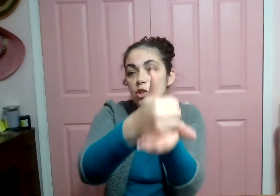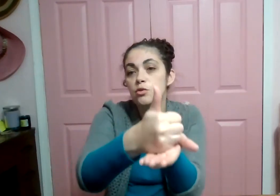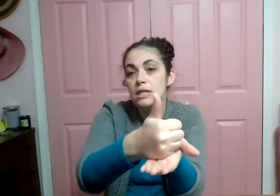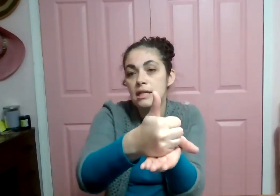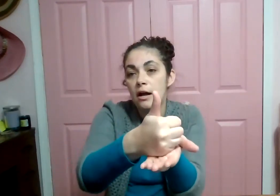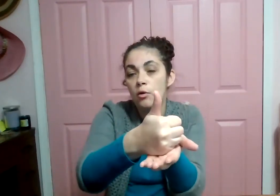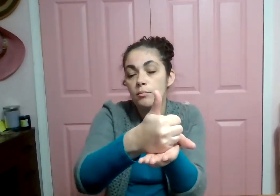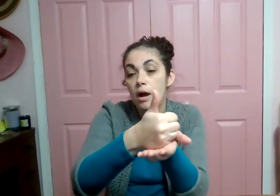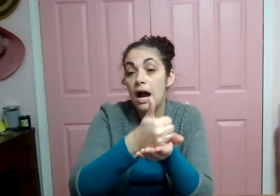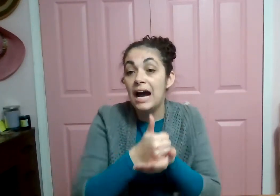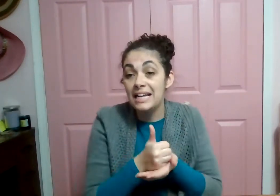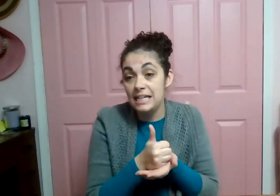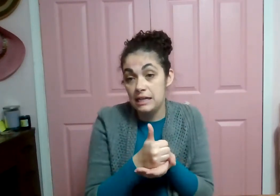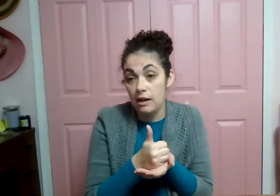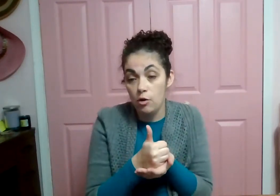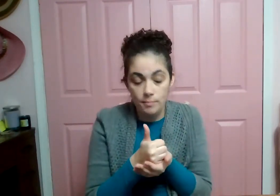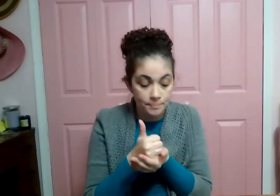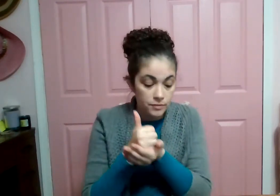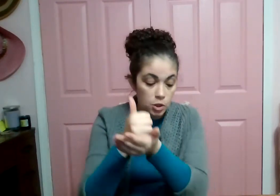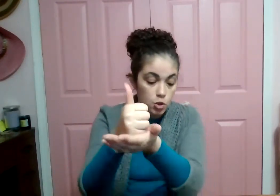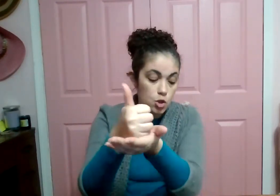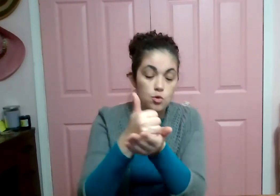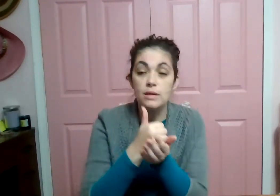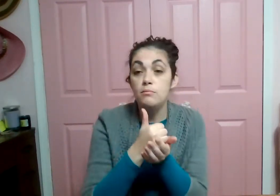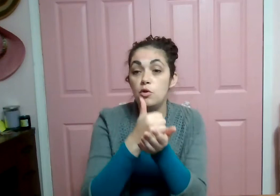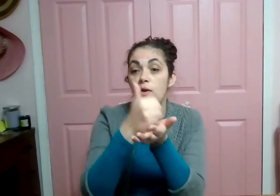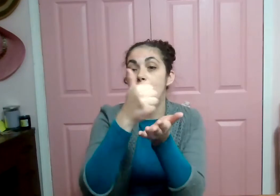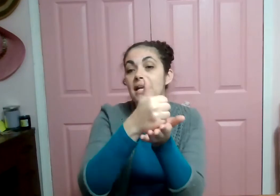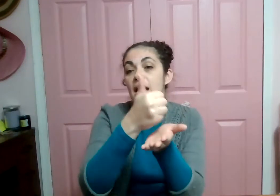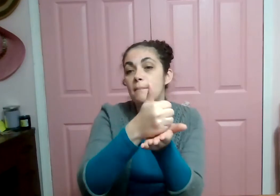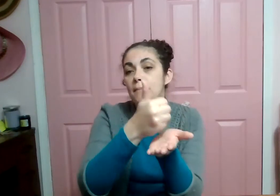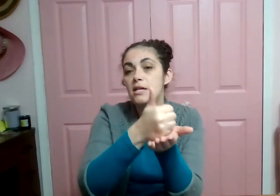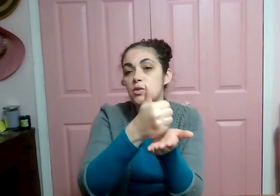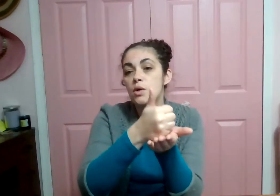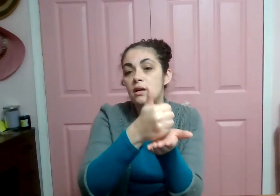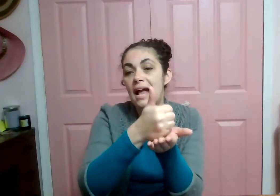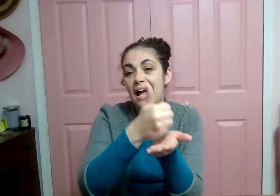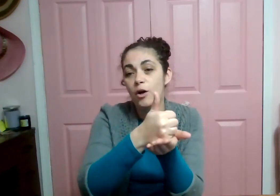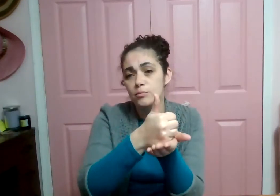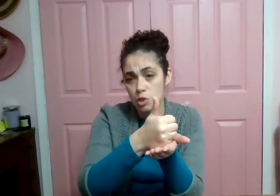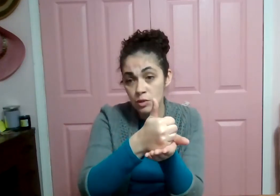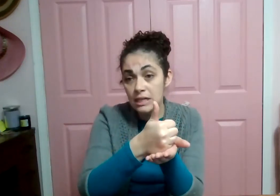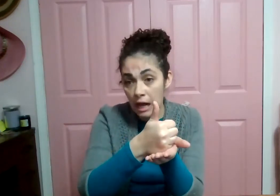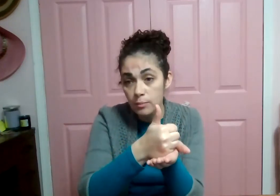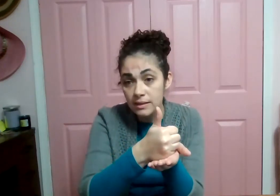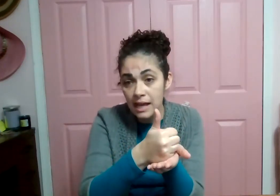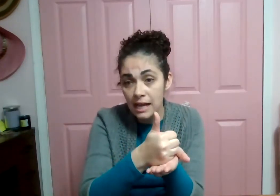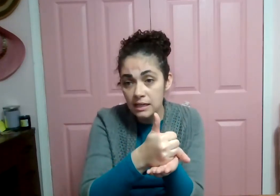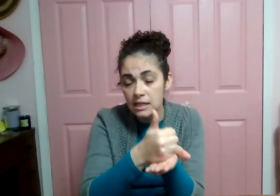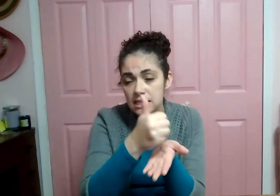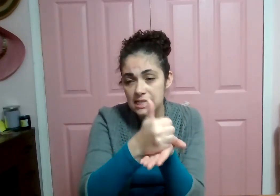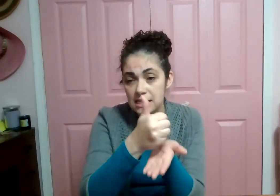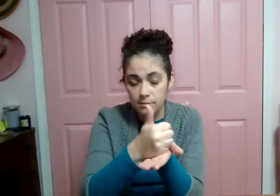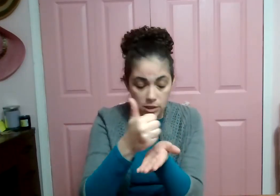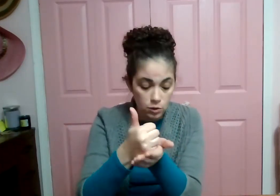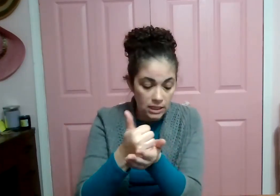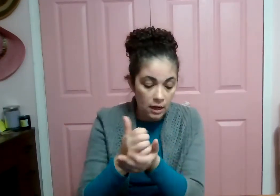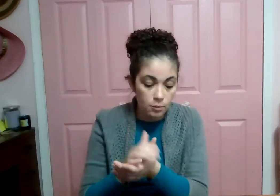you need help? I need help. So you can move it, but base word help. Do you need help with that? Is that something you need help